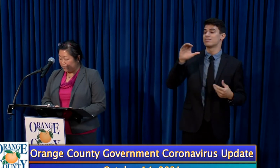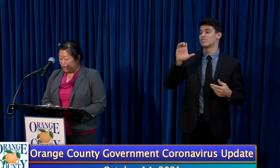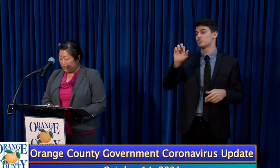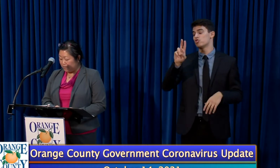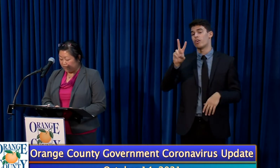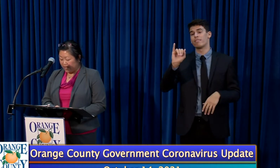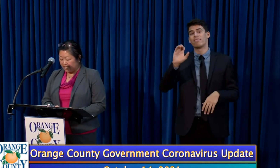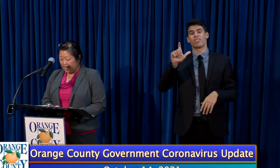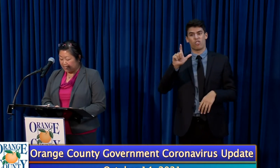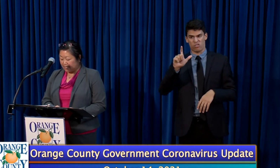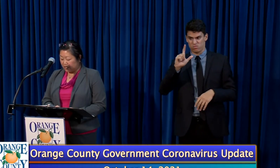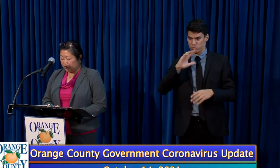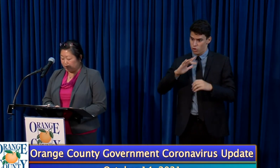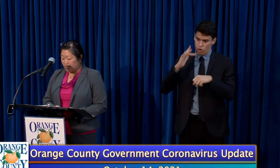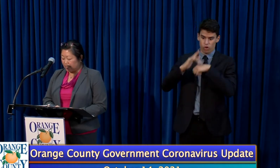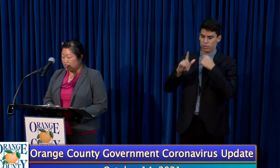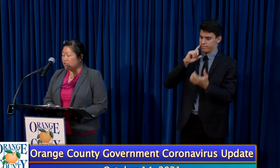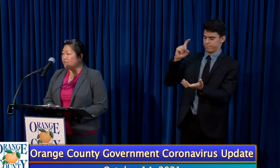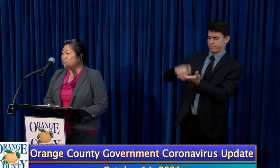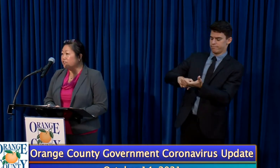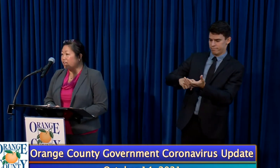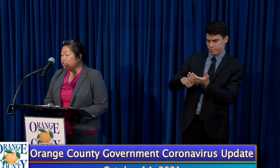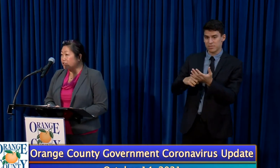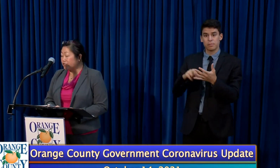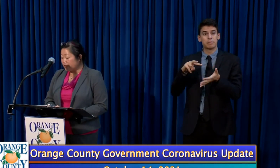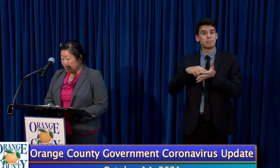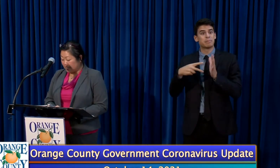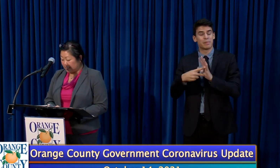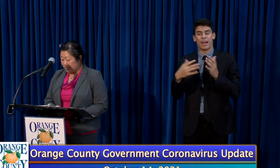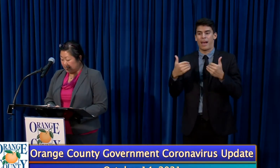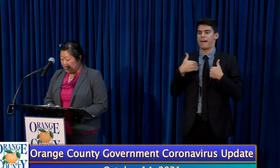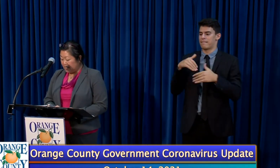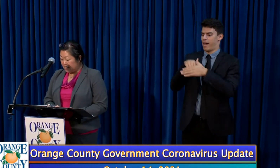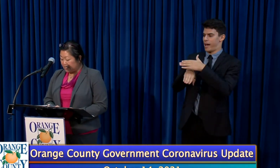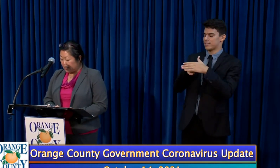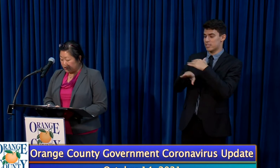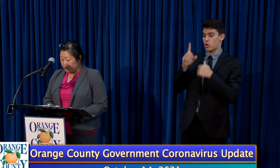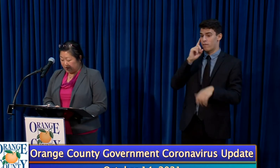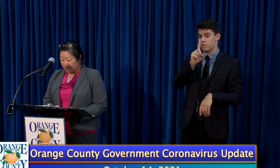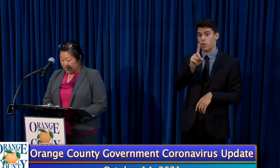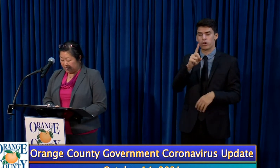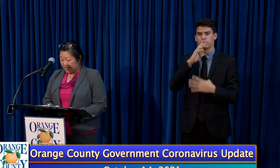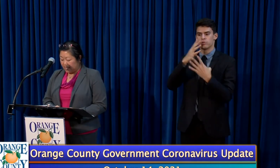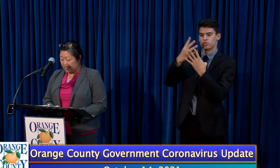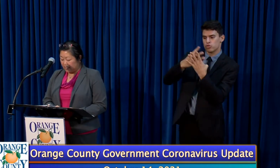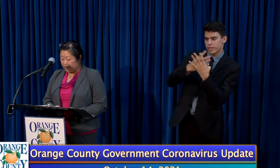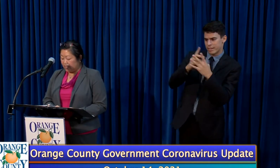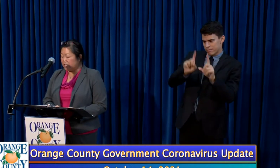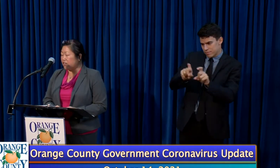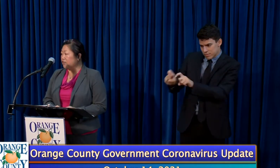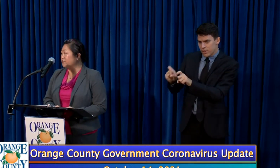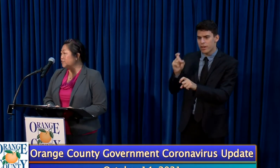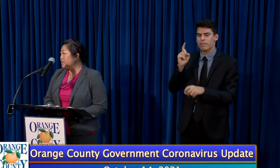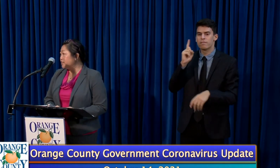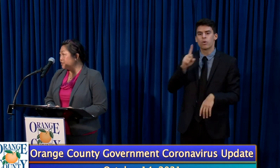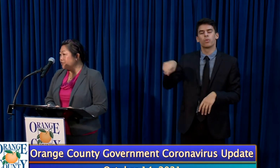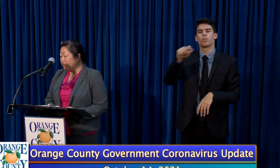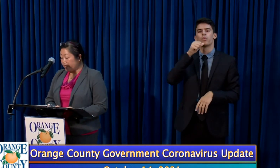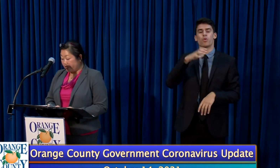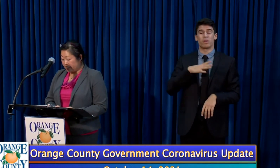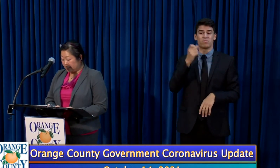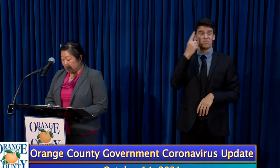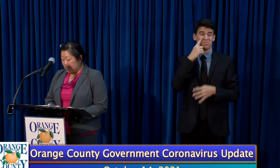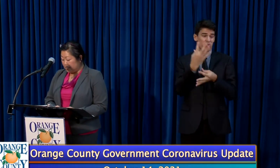detection program provides access to breast and cervical cancer screenings that doctors recommend, and these screenings are free or